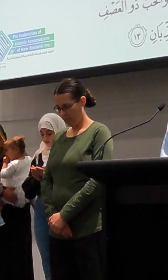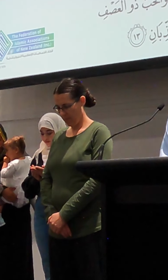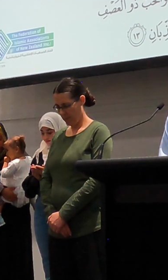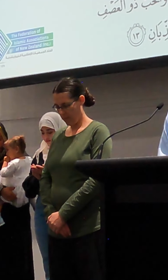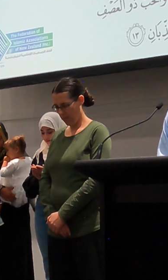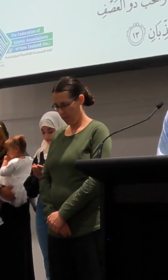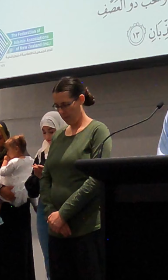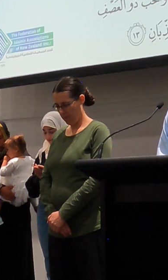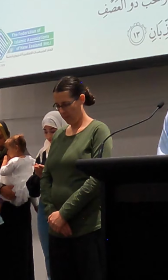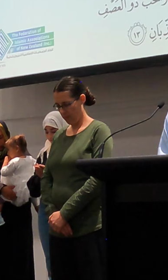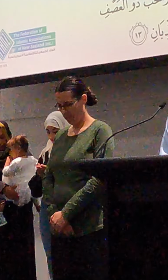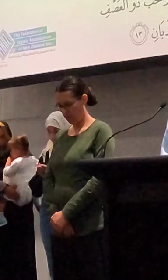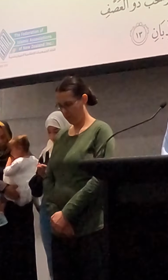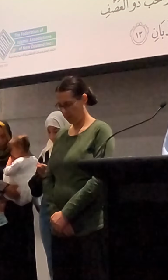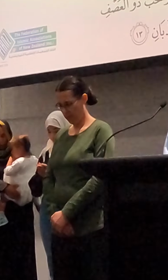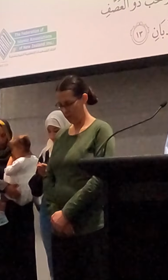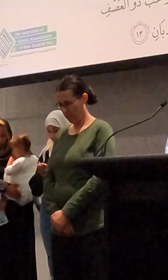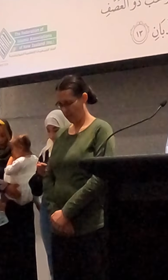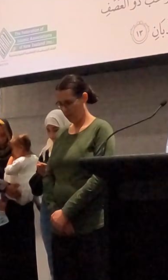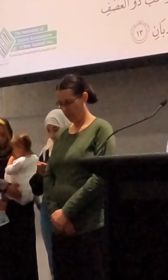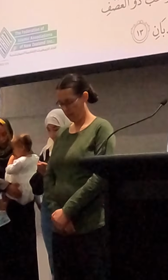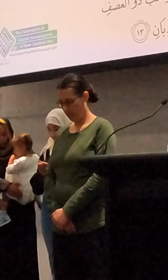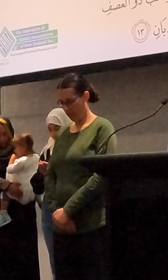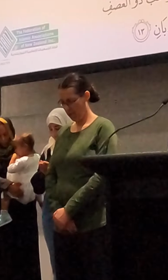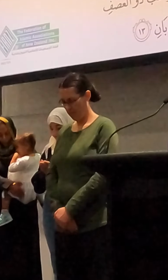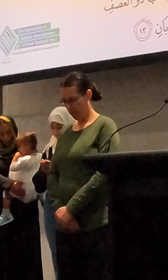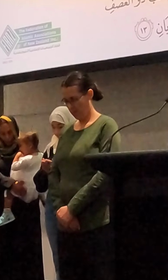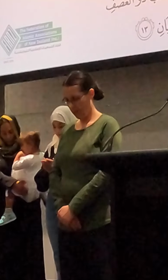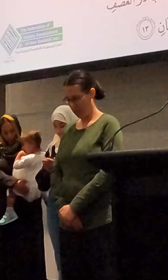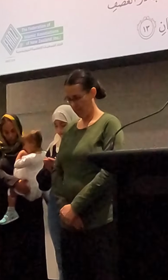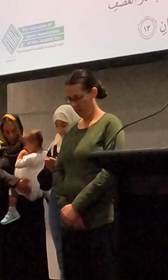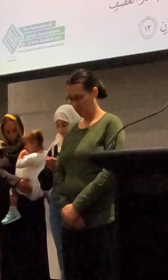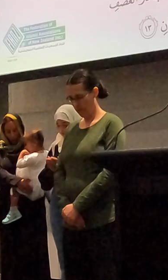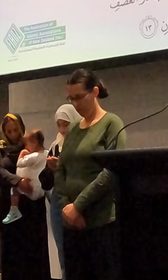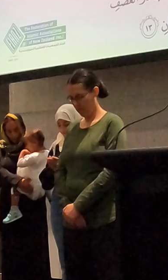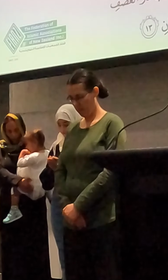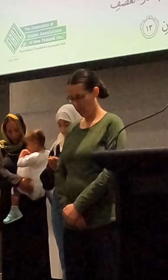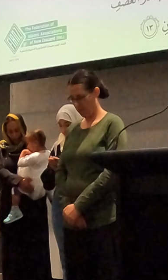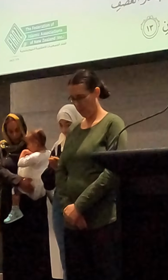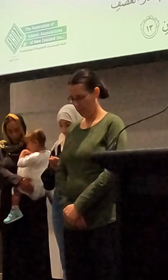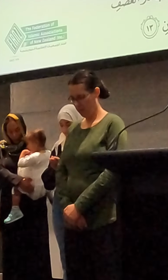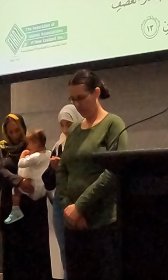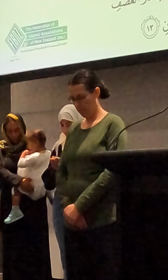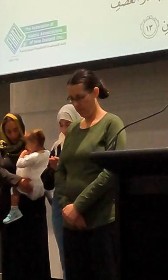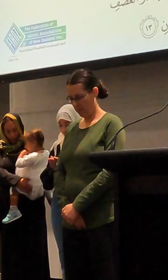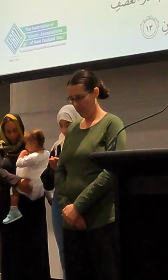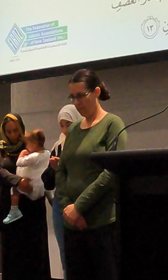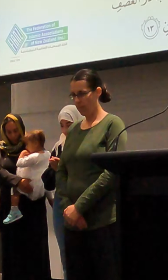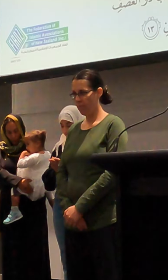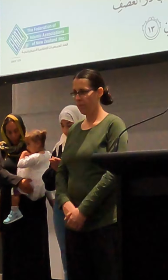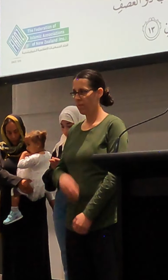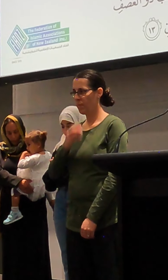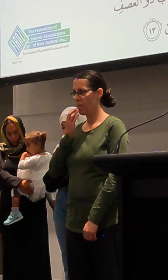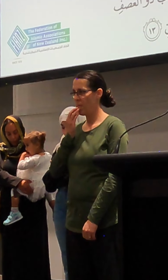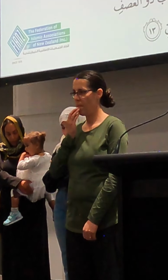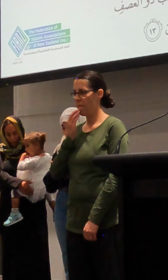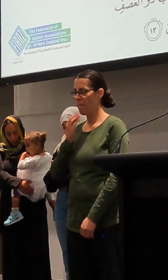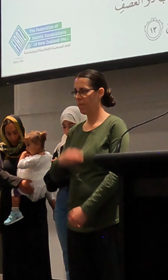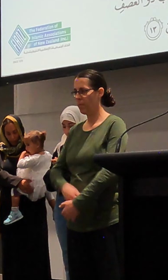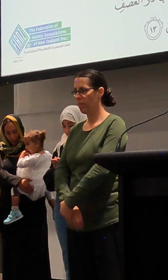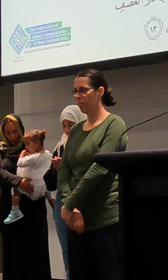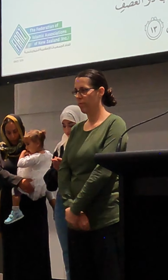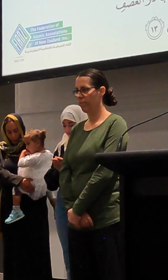Ar-Rahman 'allama al-Qur'an. Khalaqa al-insana